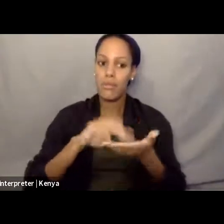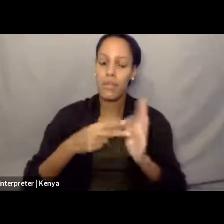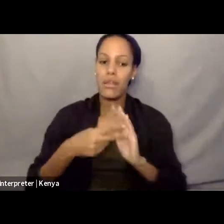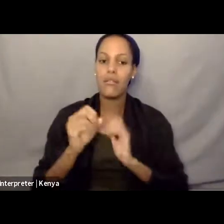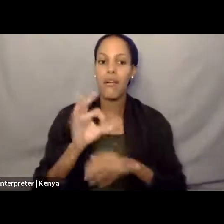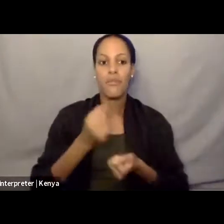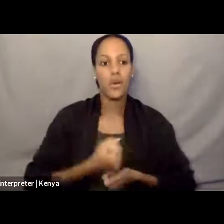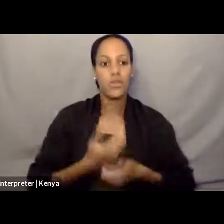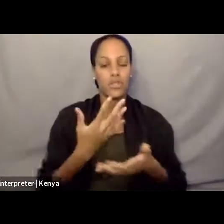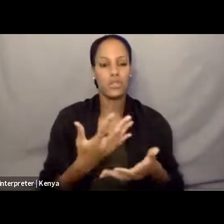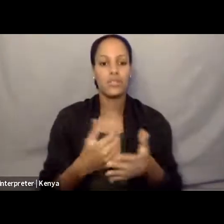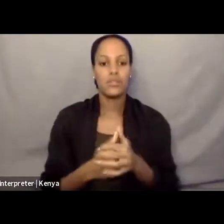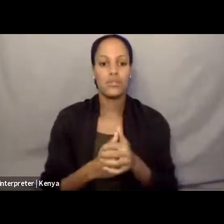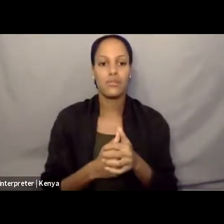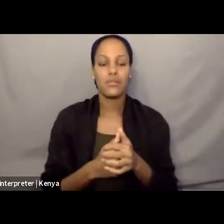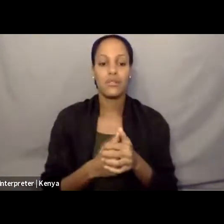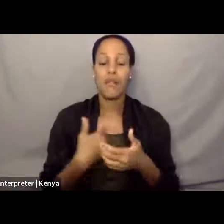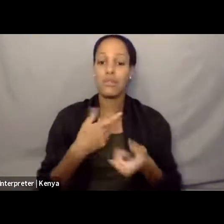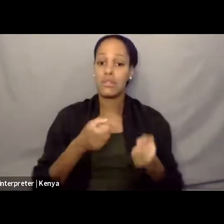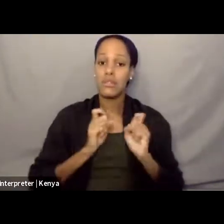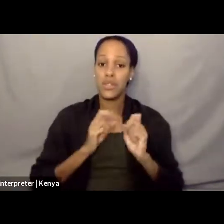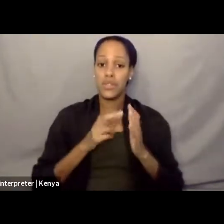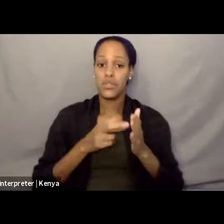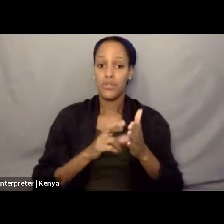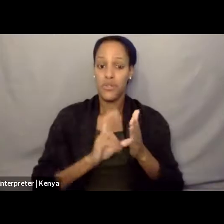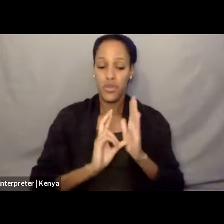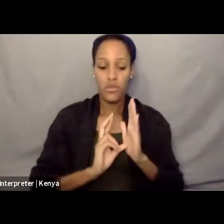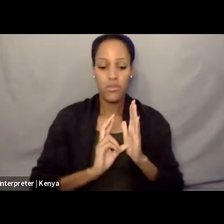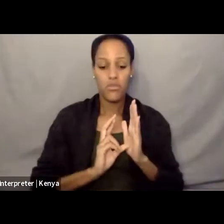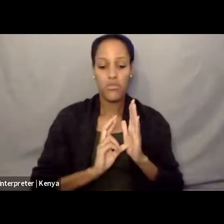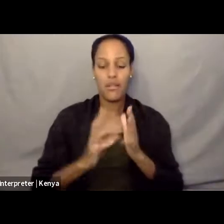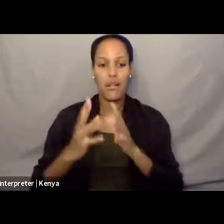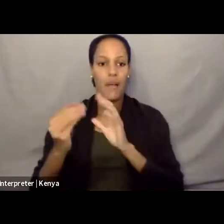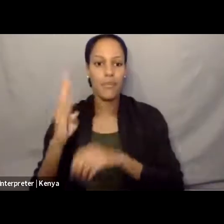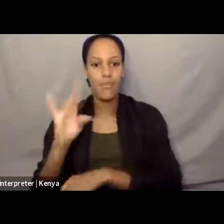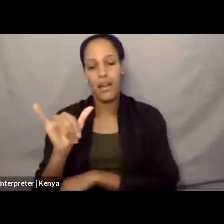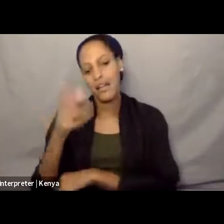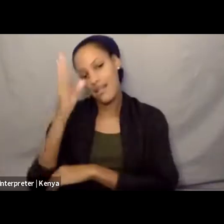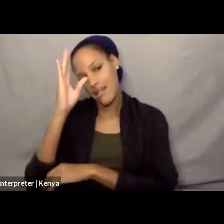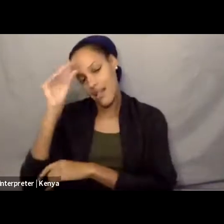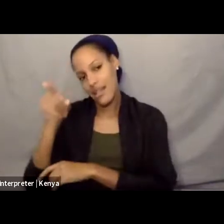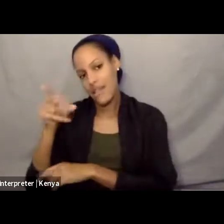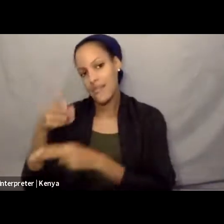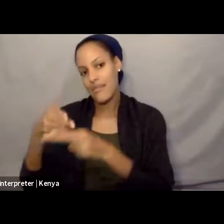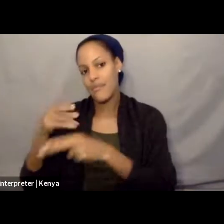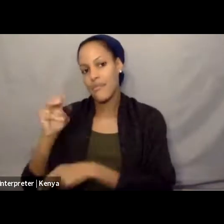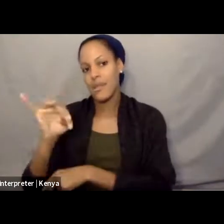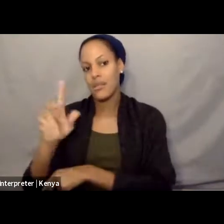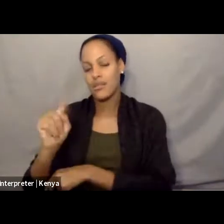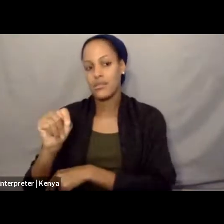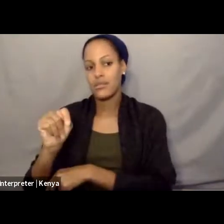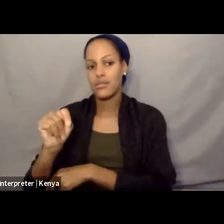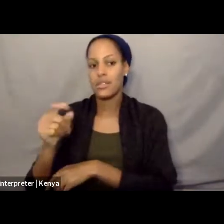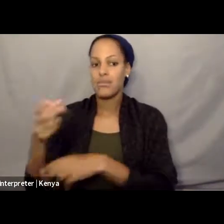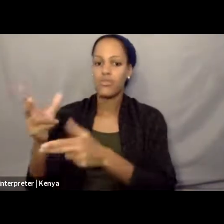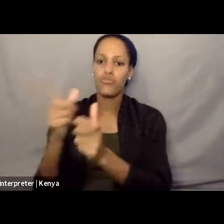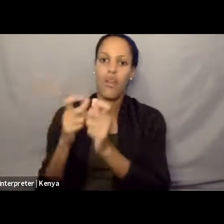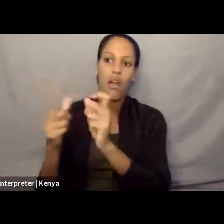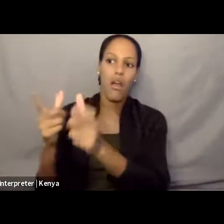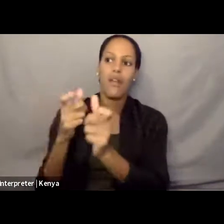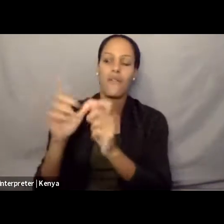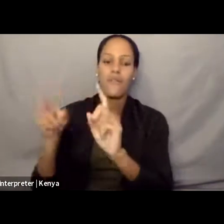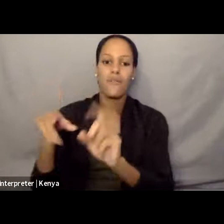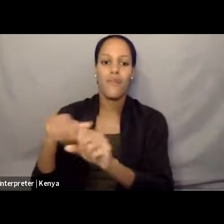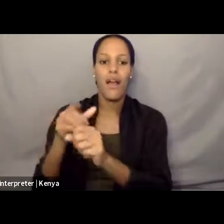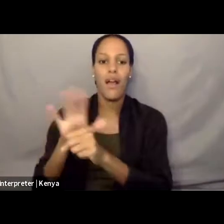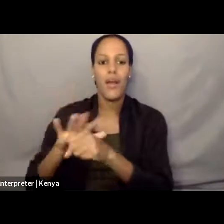disfavor. I was given the review, Xeroxed by a guy named Milt, who ran around the halls of Caltech as a kid and